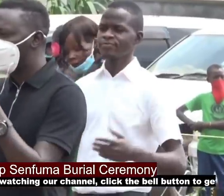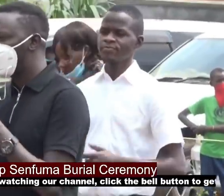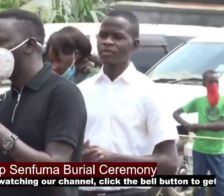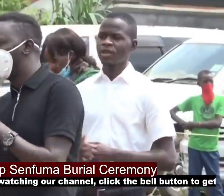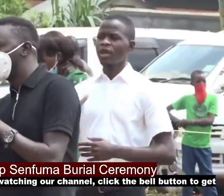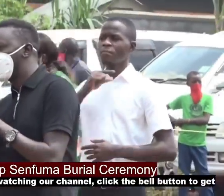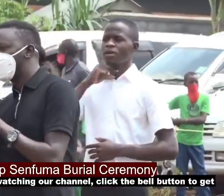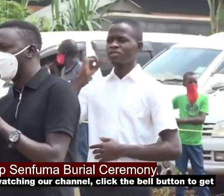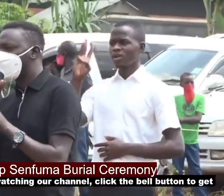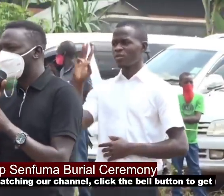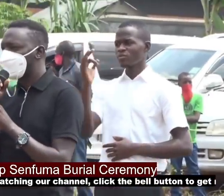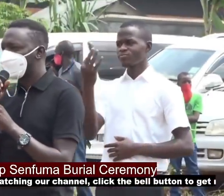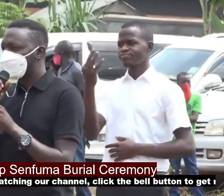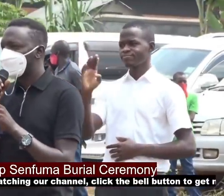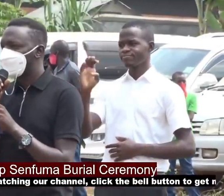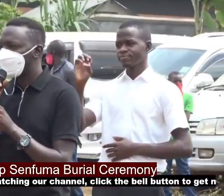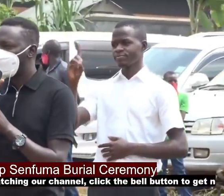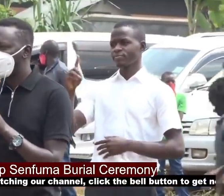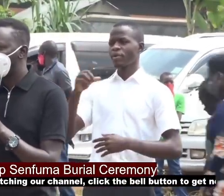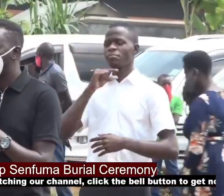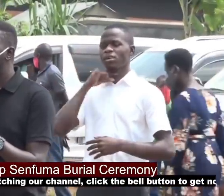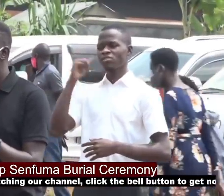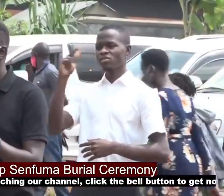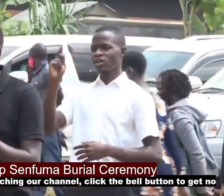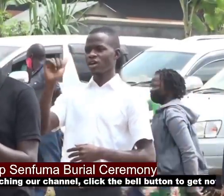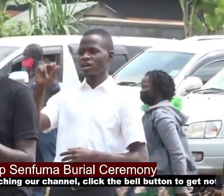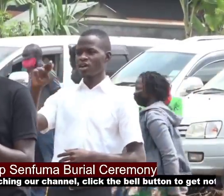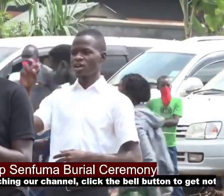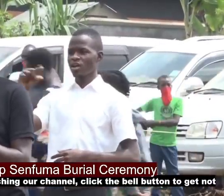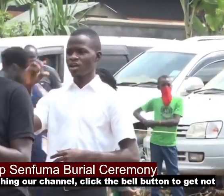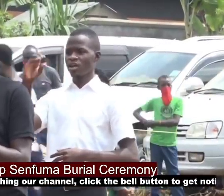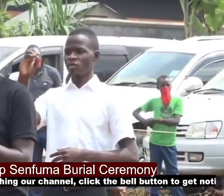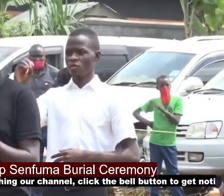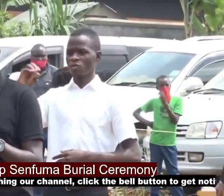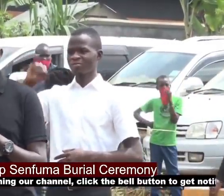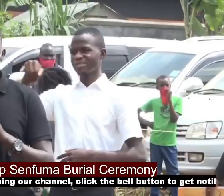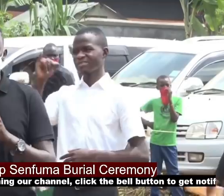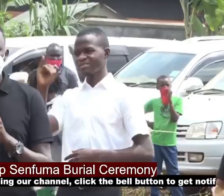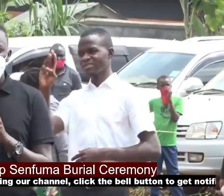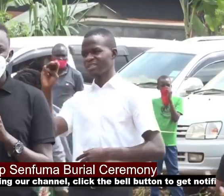Pastor Alfred, Pastor Kayongo, Frank, Jimmy,